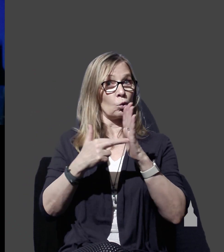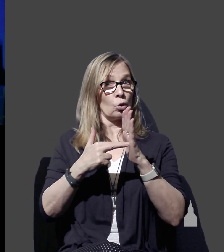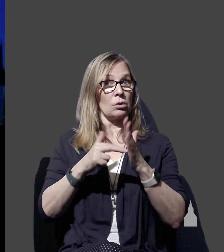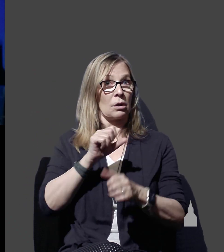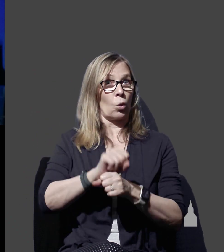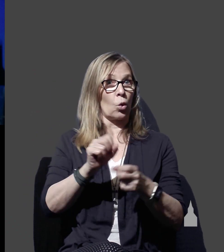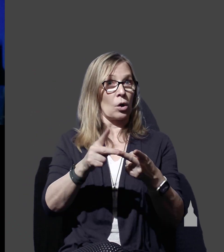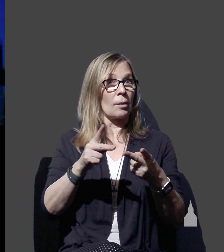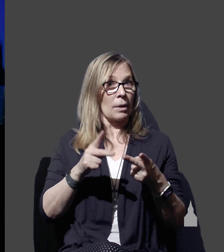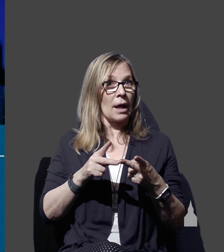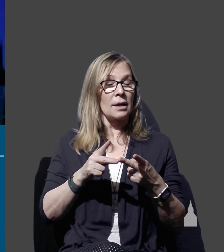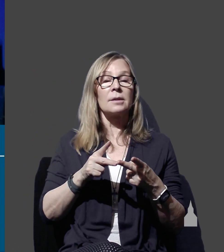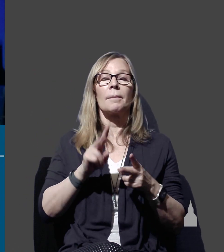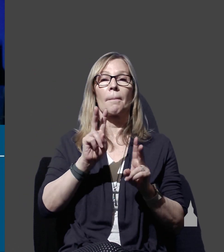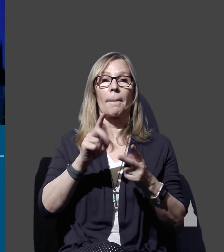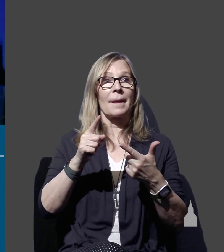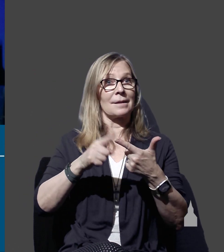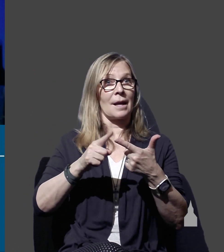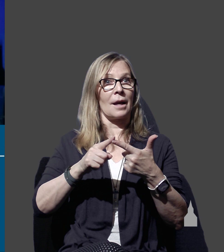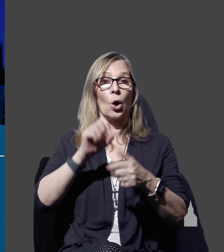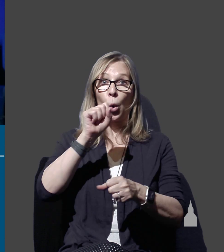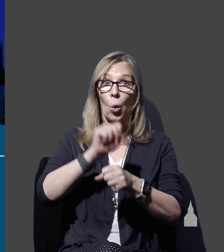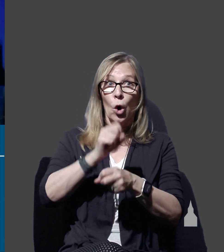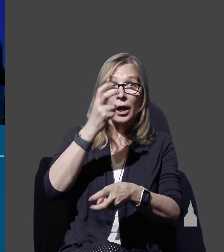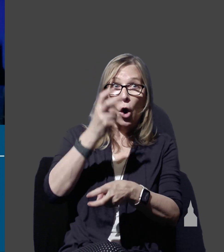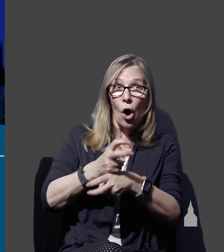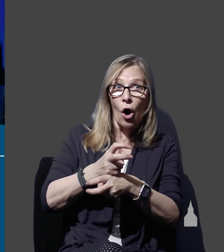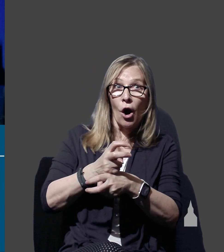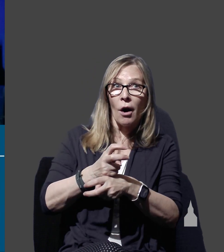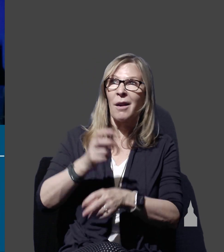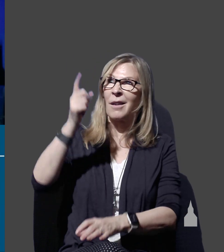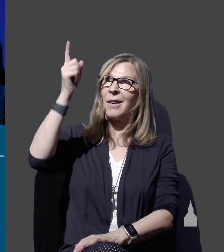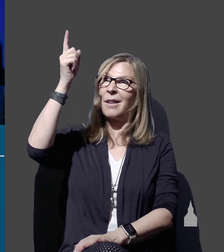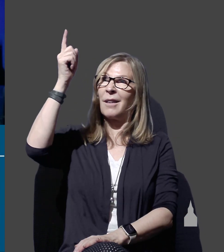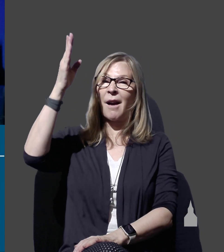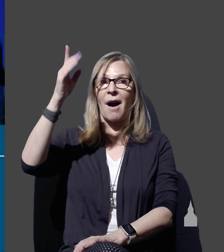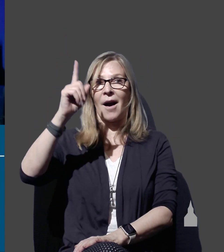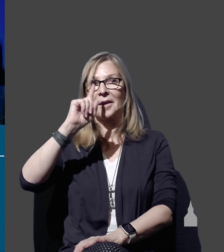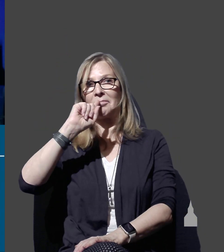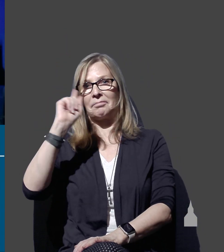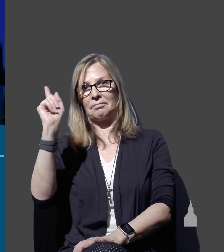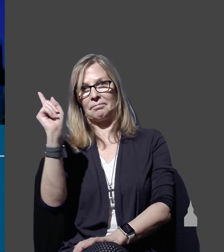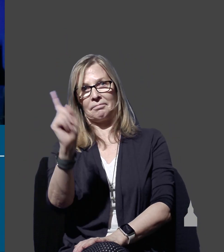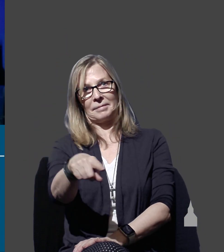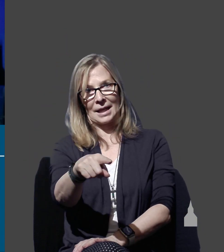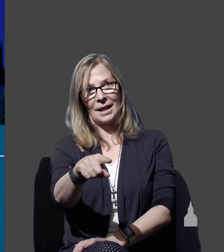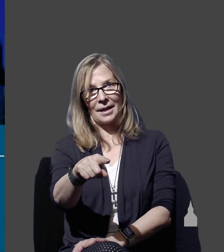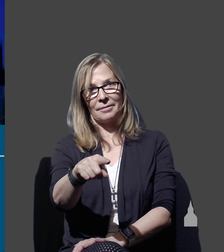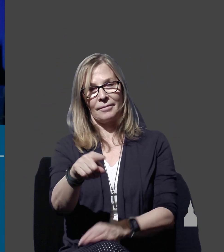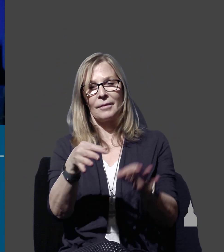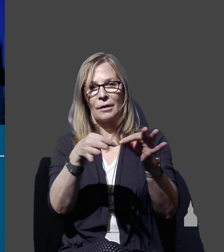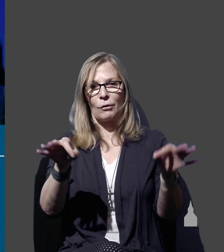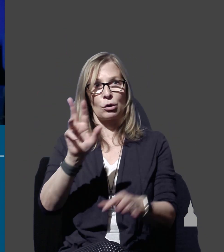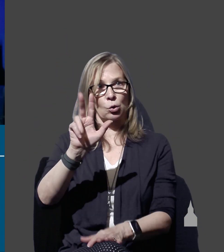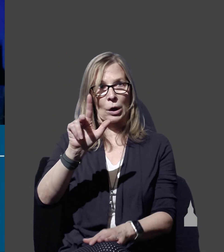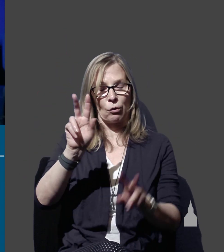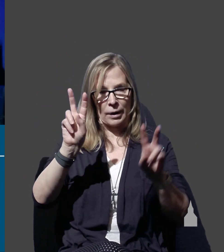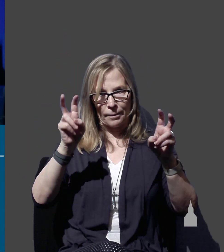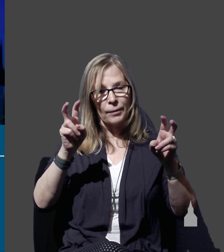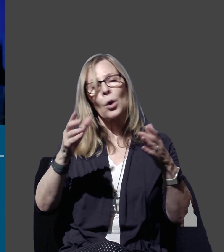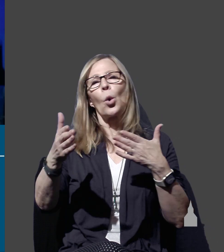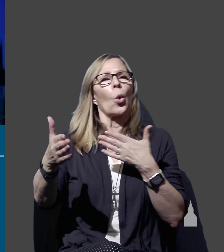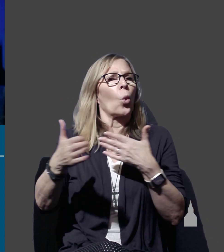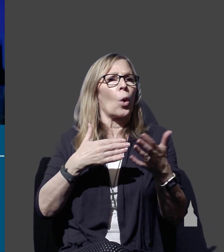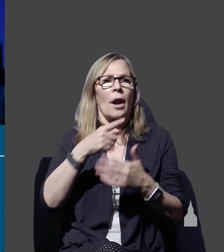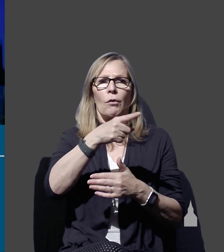point. Working hard is a God-given mandate. Working hard is a God-given mandate. Verse 23 says this: